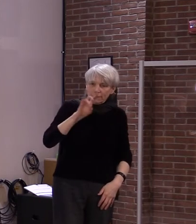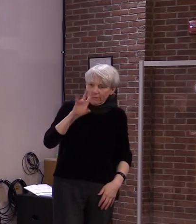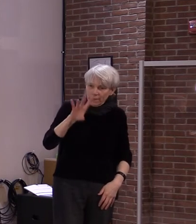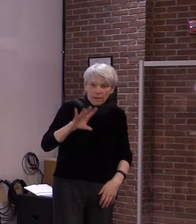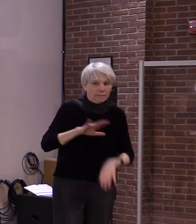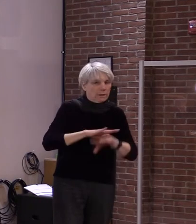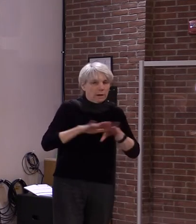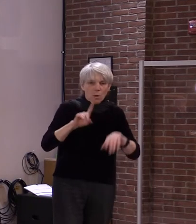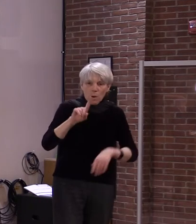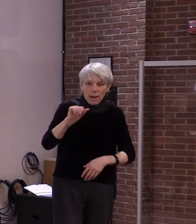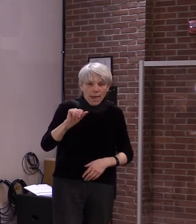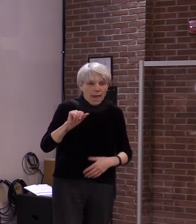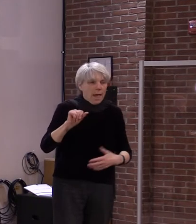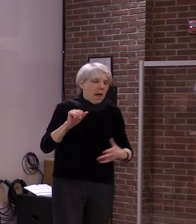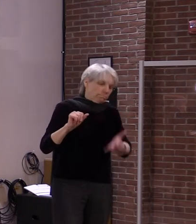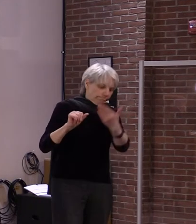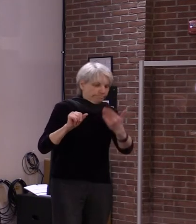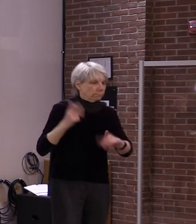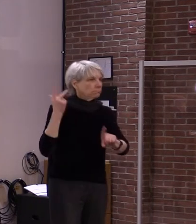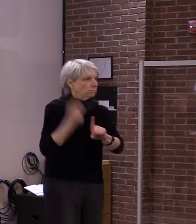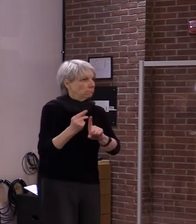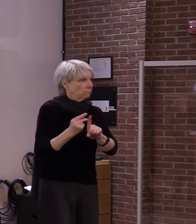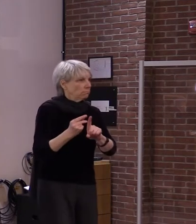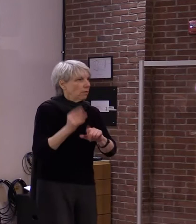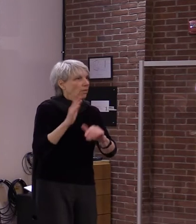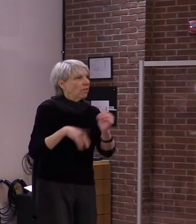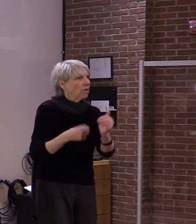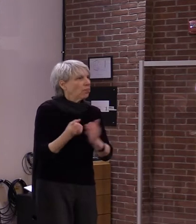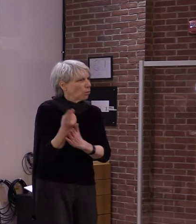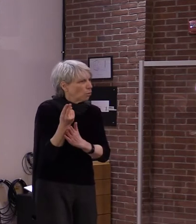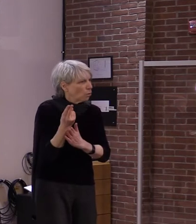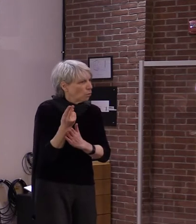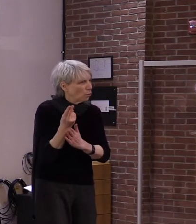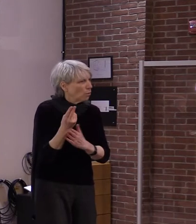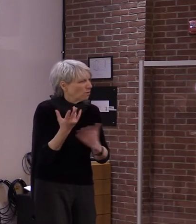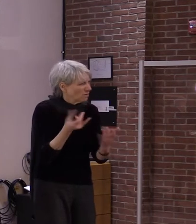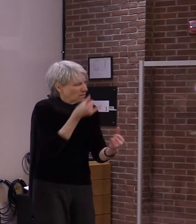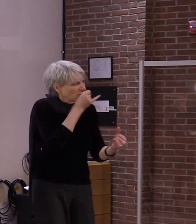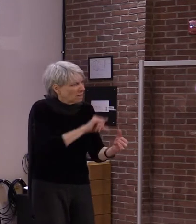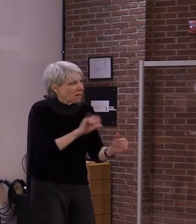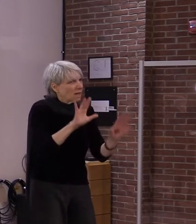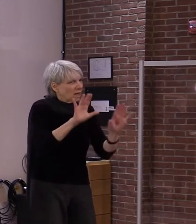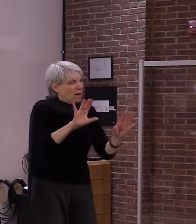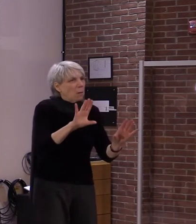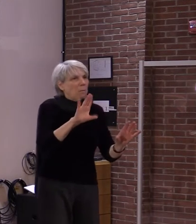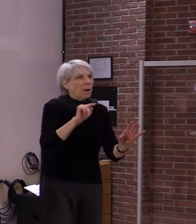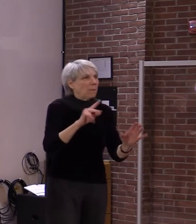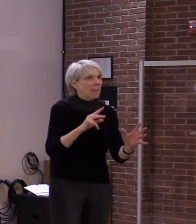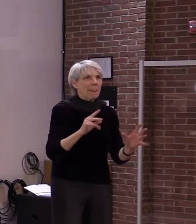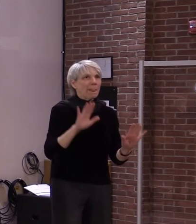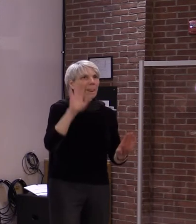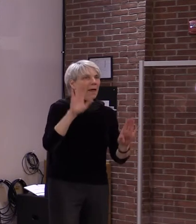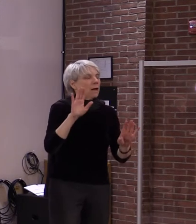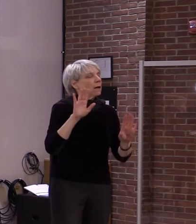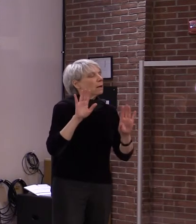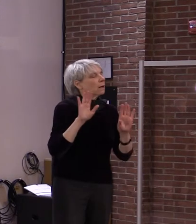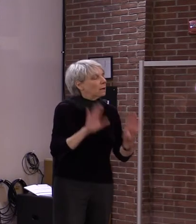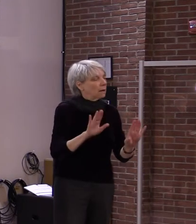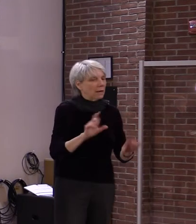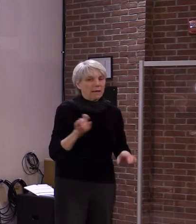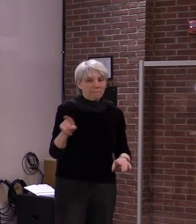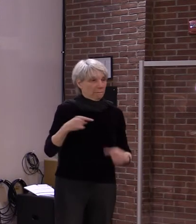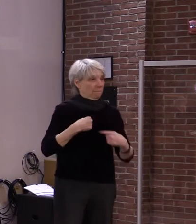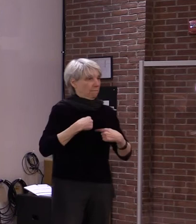clinics are given permission to do so i don't want to create an atmosphere where people feel they will be punished and therefore